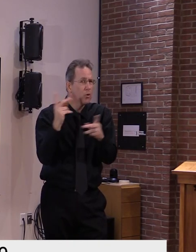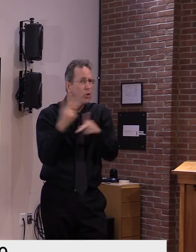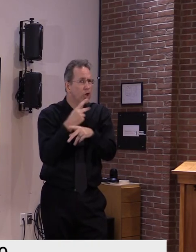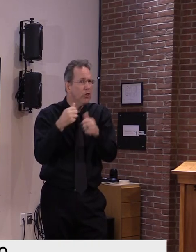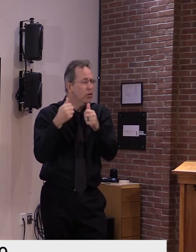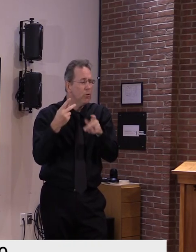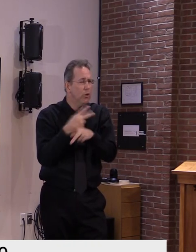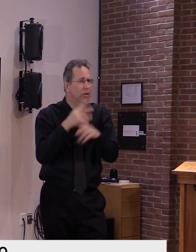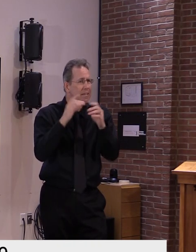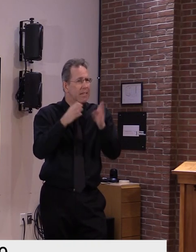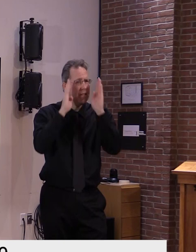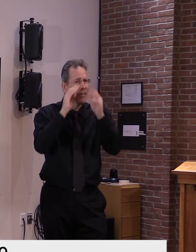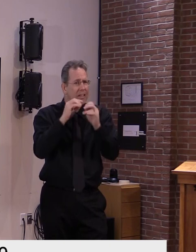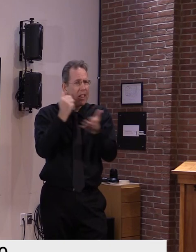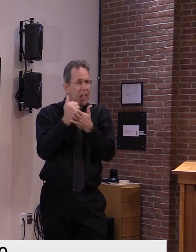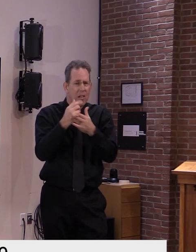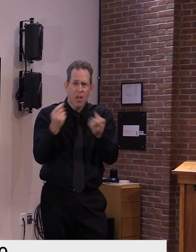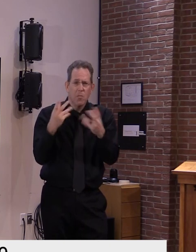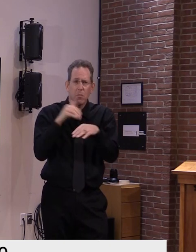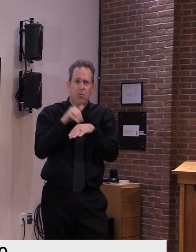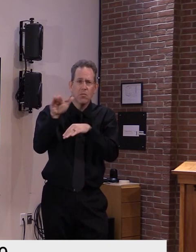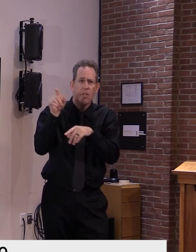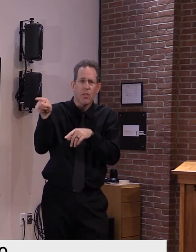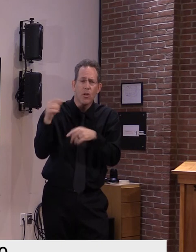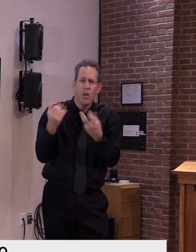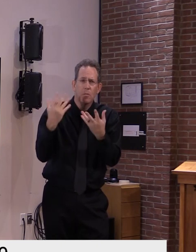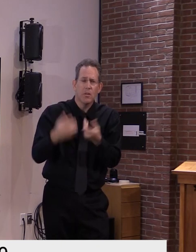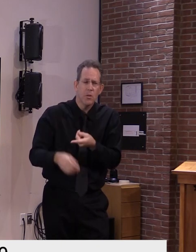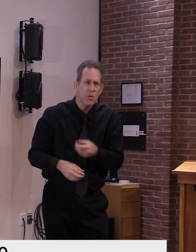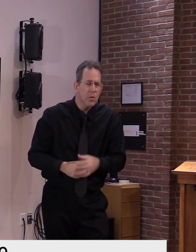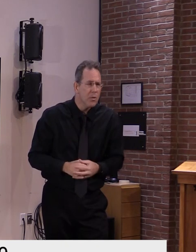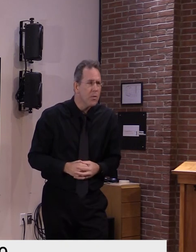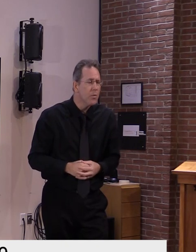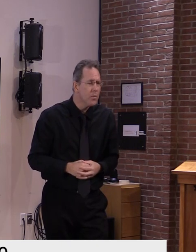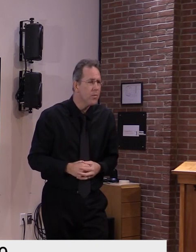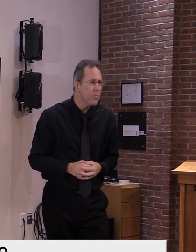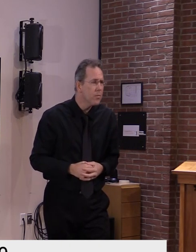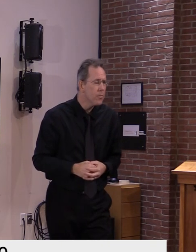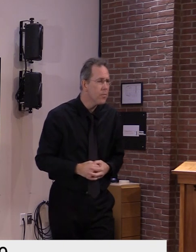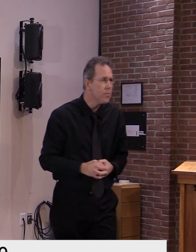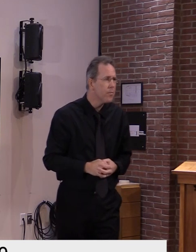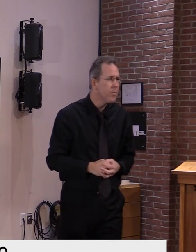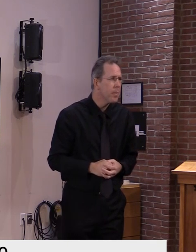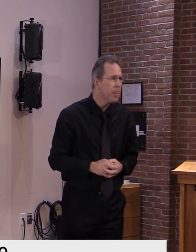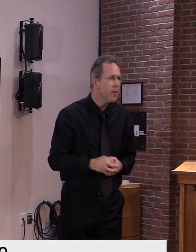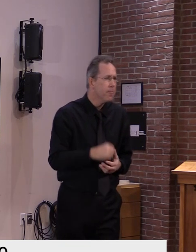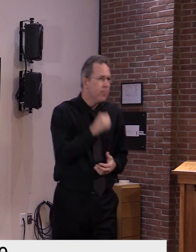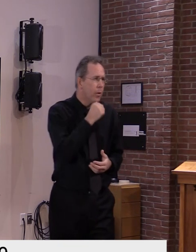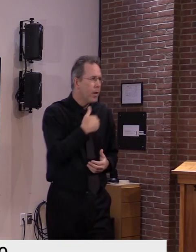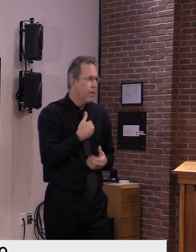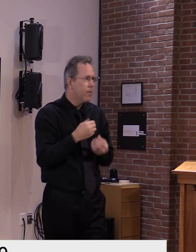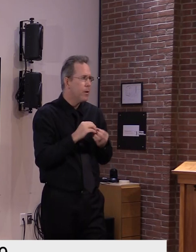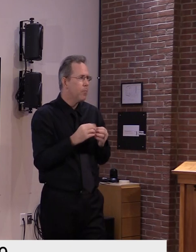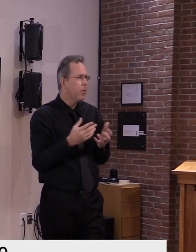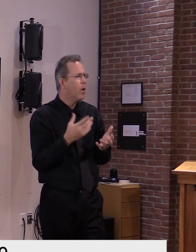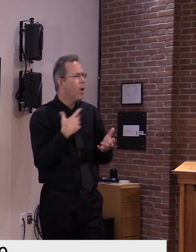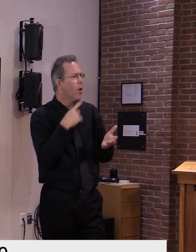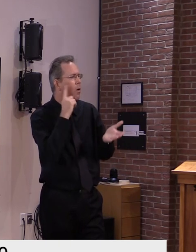now. Yeah, I don't have those numbers, but I will get those numbers for you. Okay, thank you.